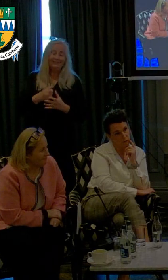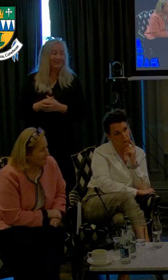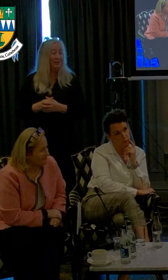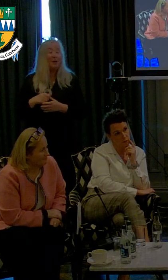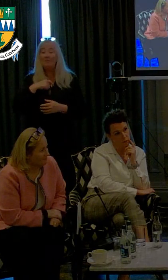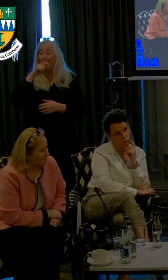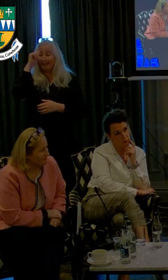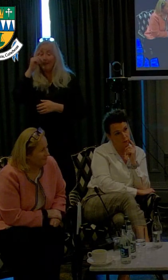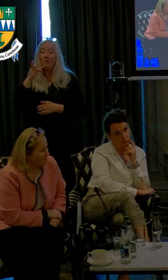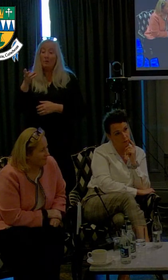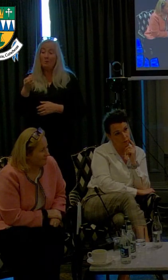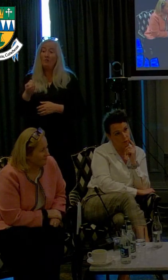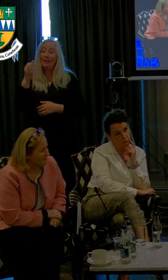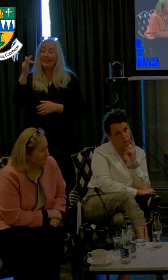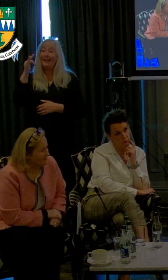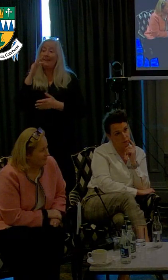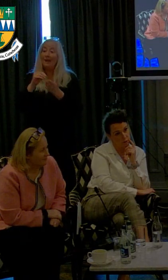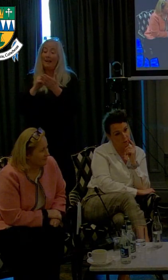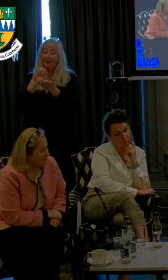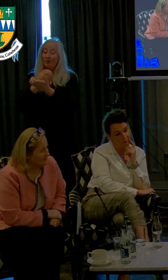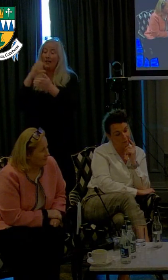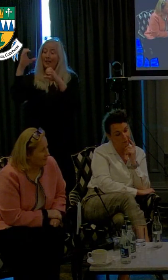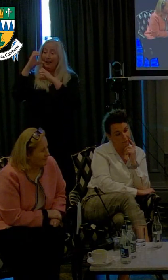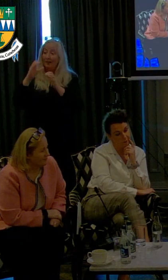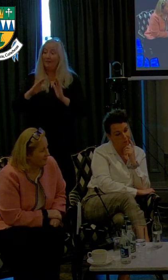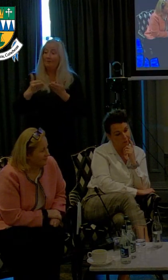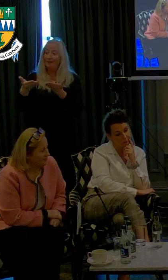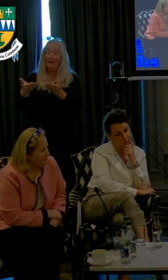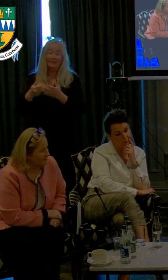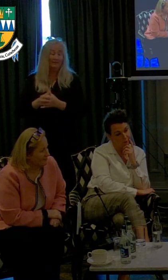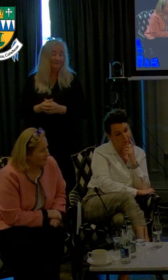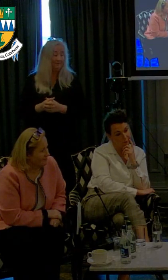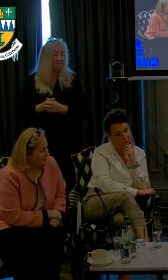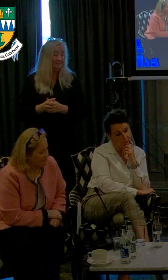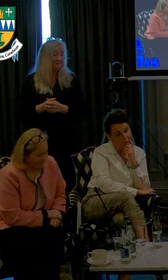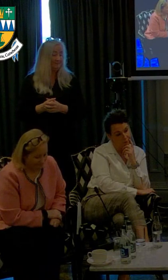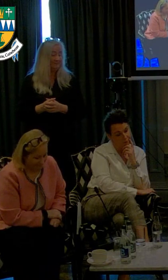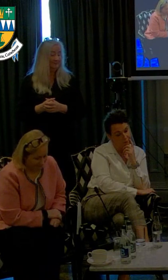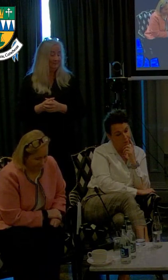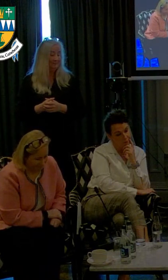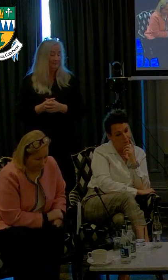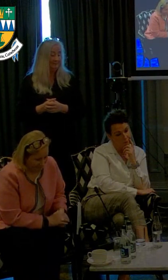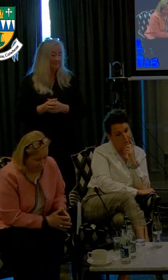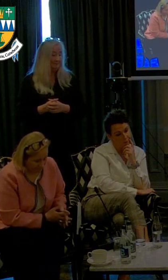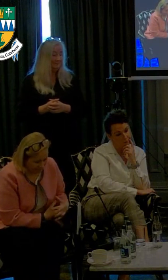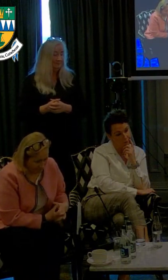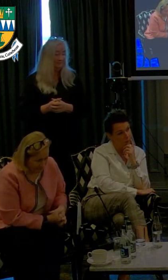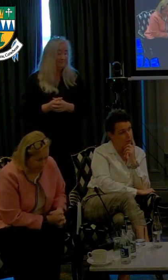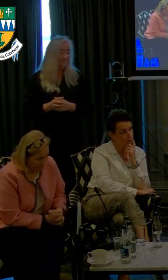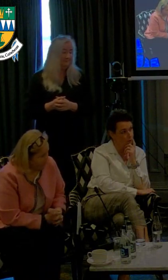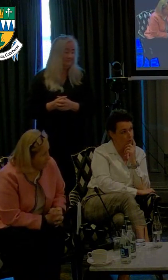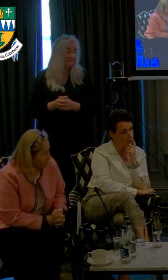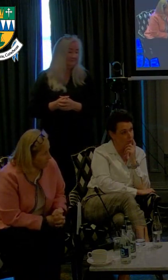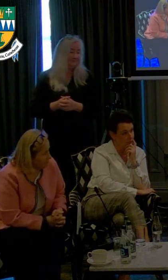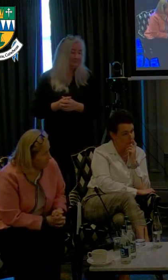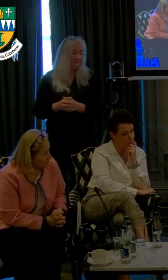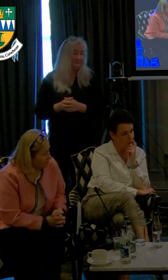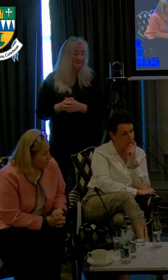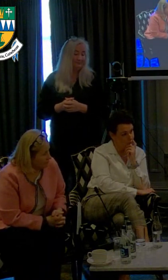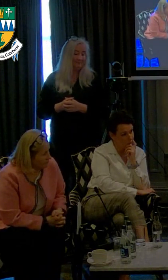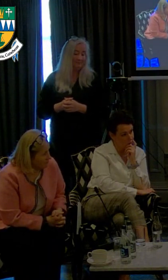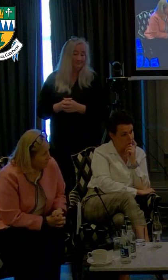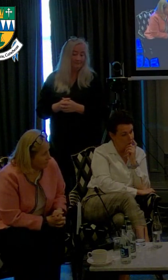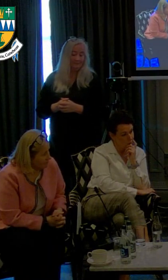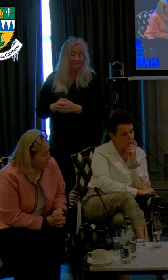help if there was a bit of childcare for people. Brilliant. Thanks. Thanks, Marie. And Marie, I it's actually a